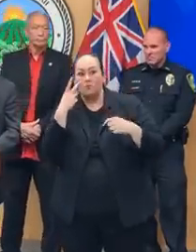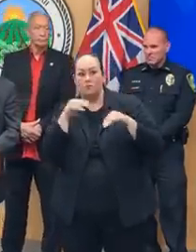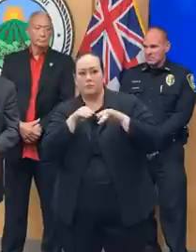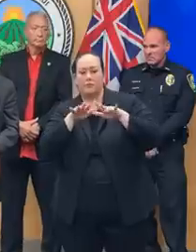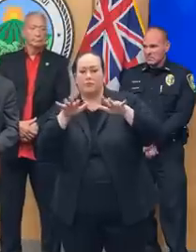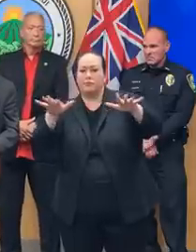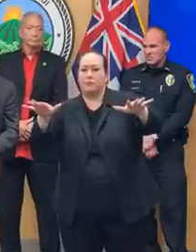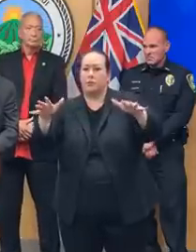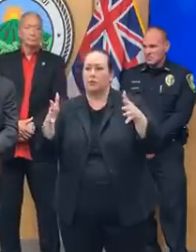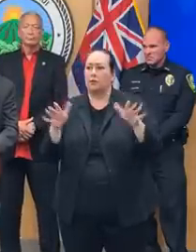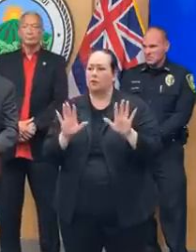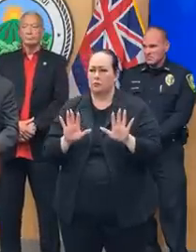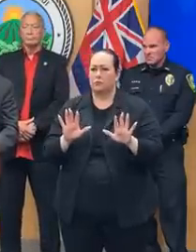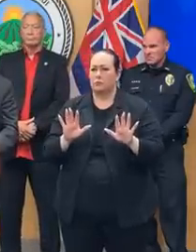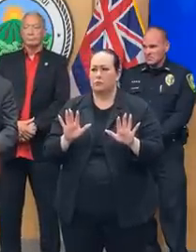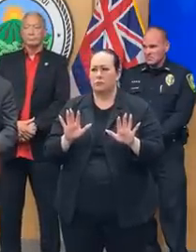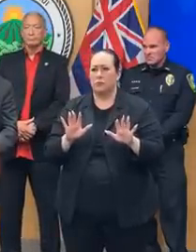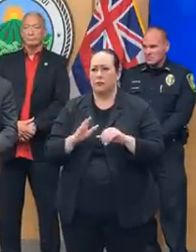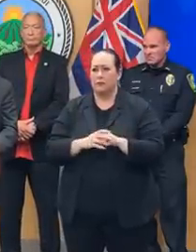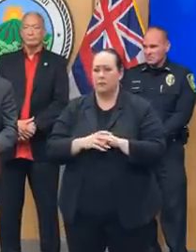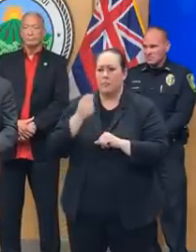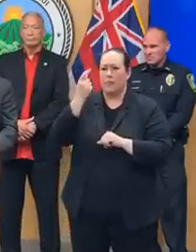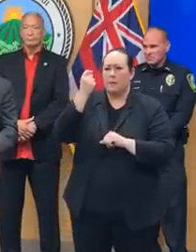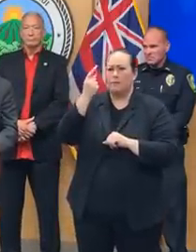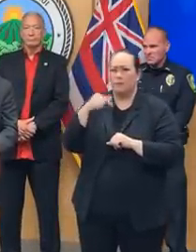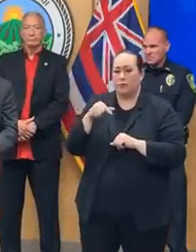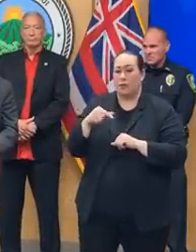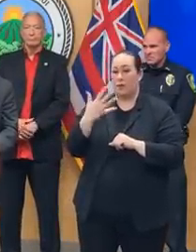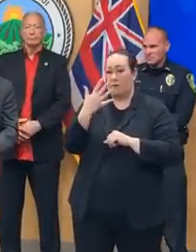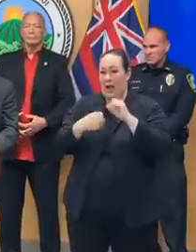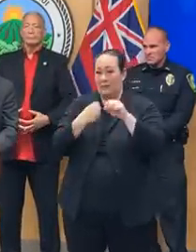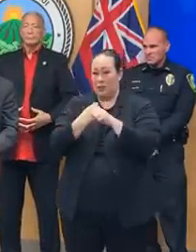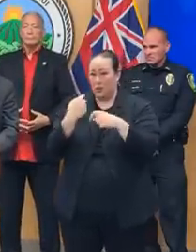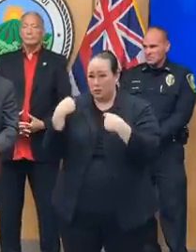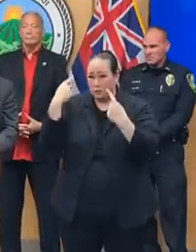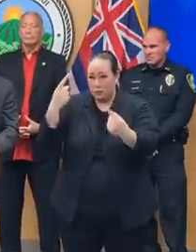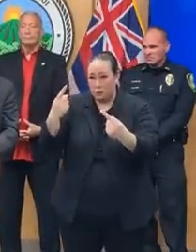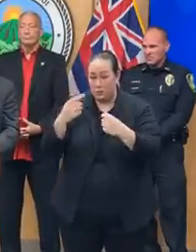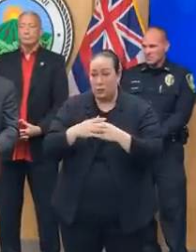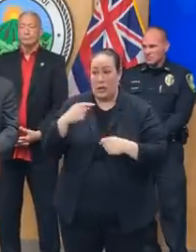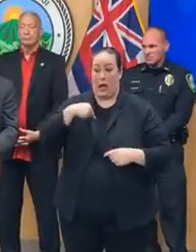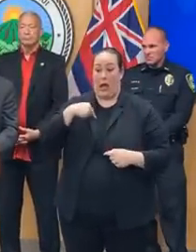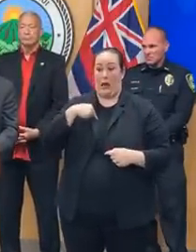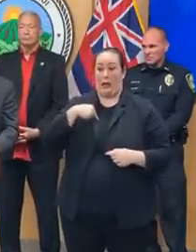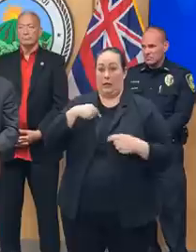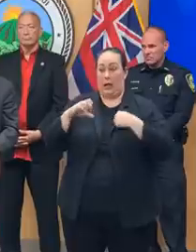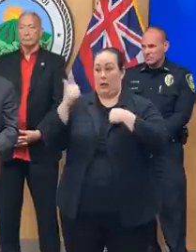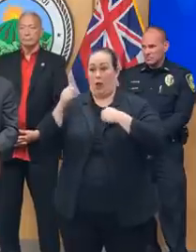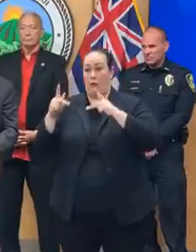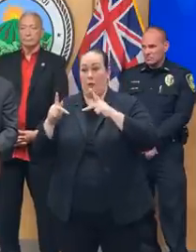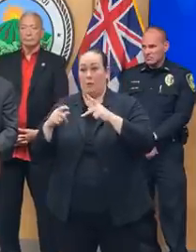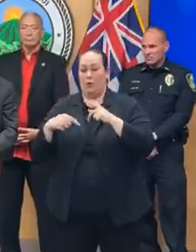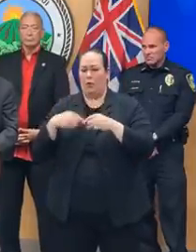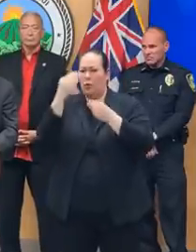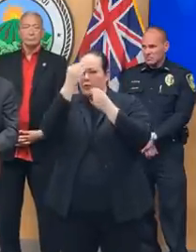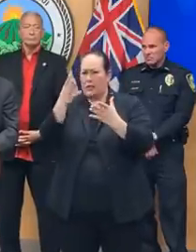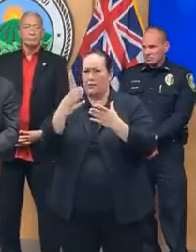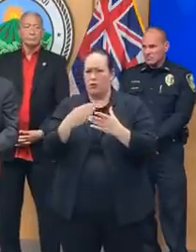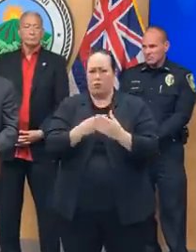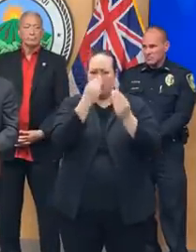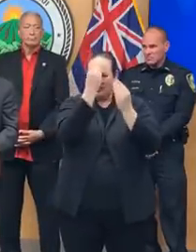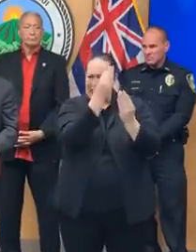I think you're aware that in this state, for the last going on 5 years now, I and others give you raw data